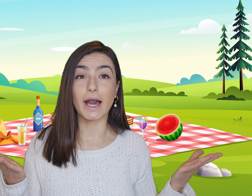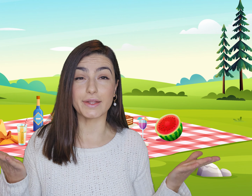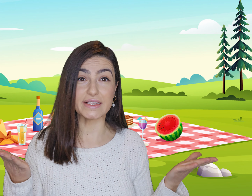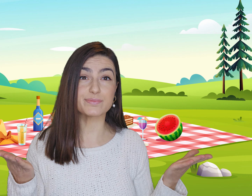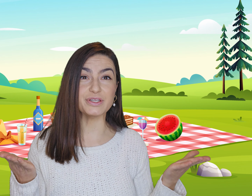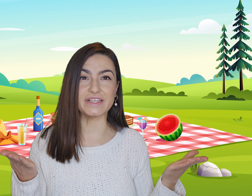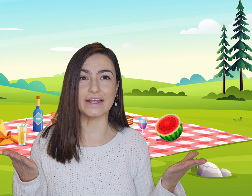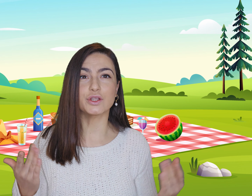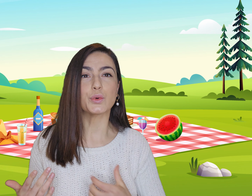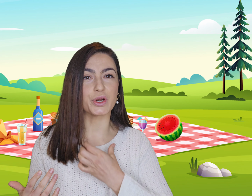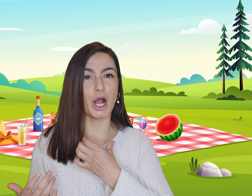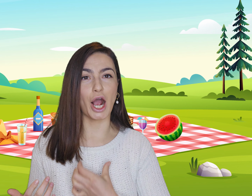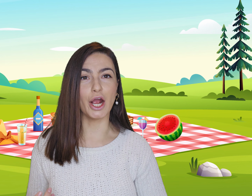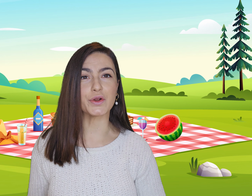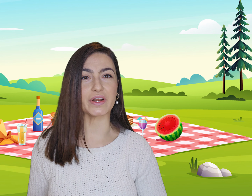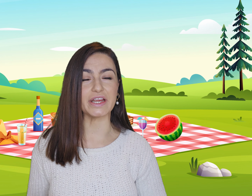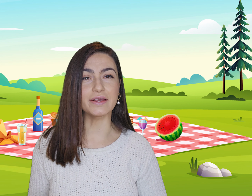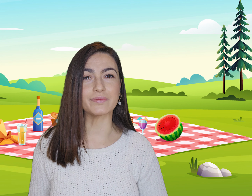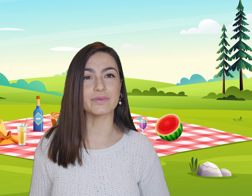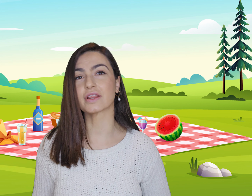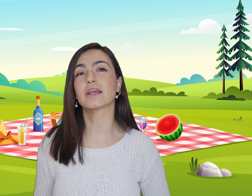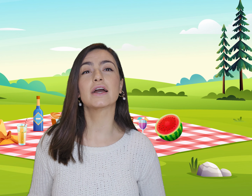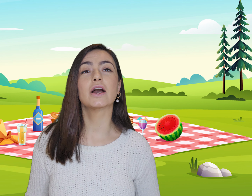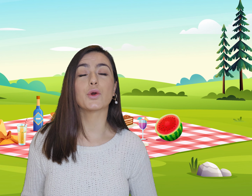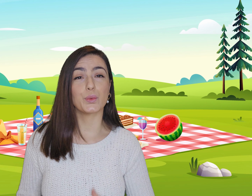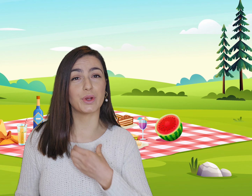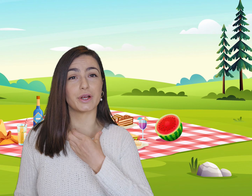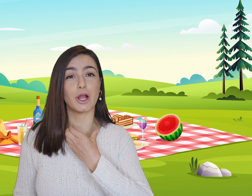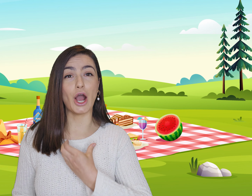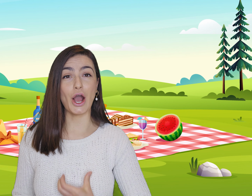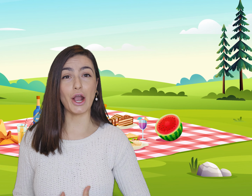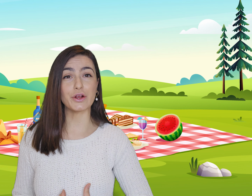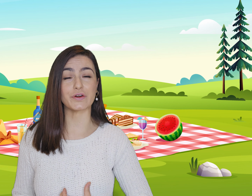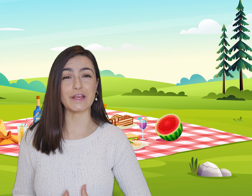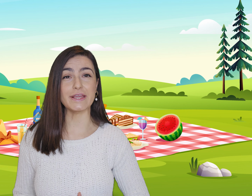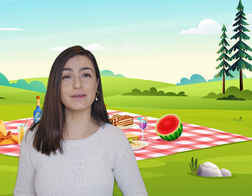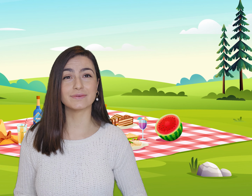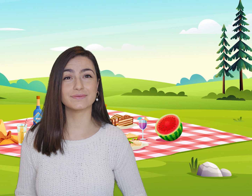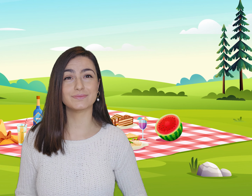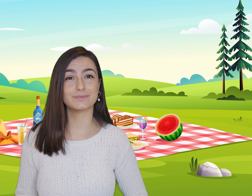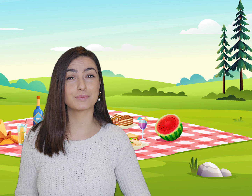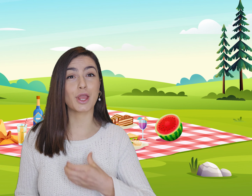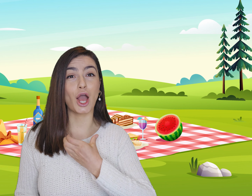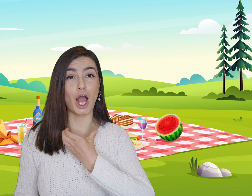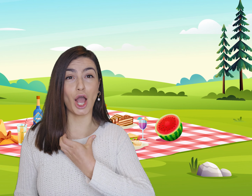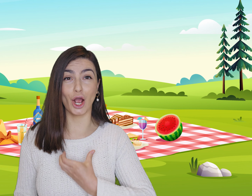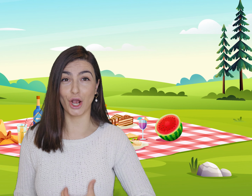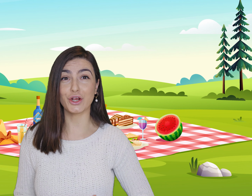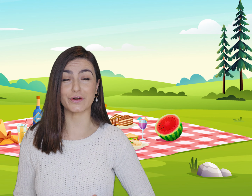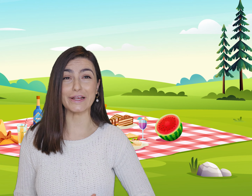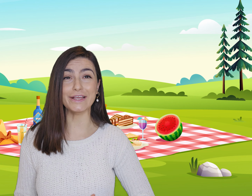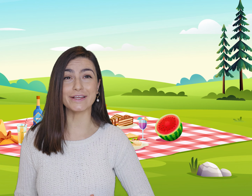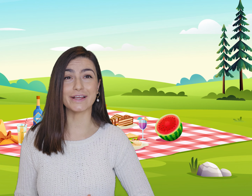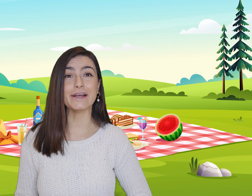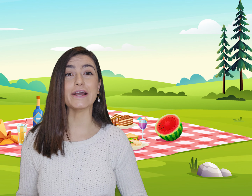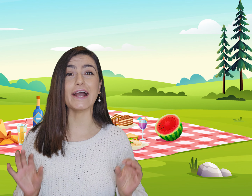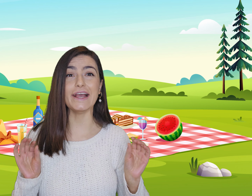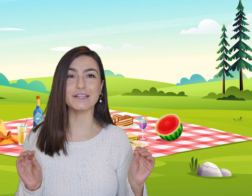let's pretend we're hungry we're hungry hungry hungry and